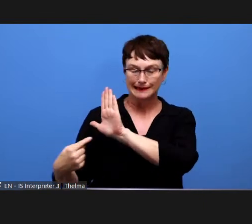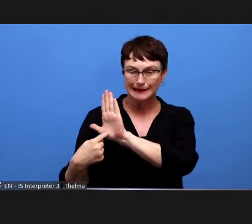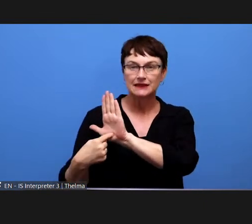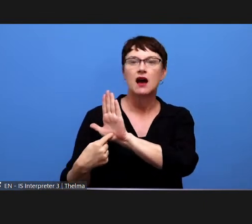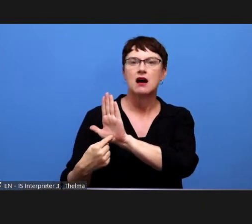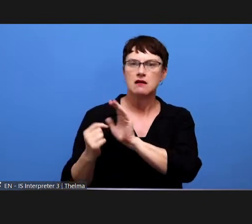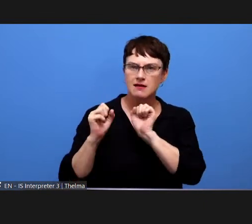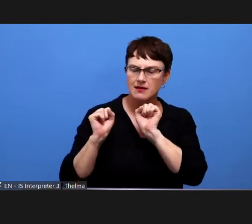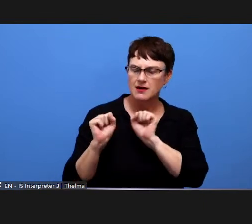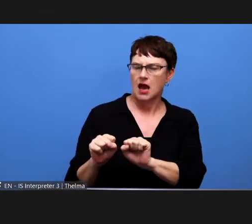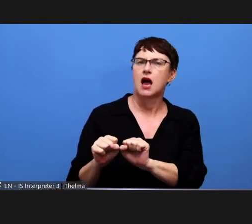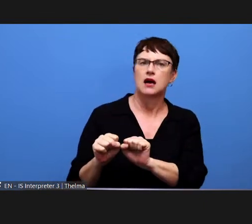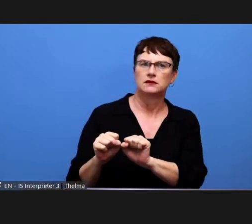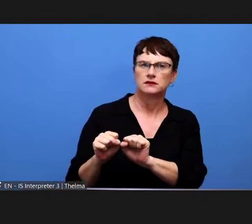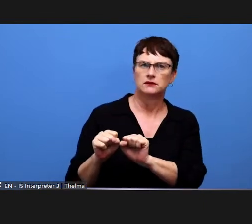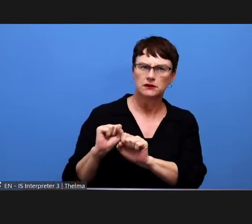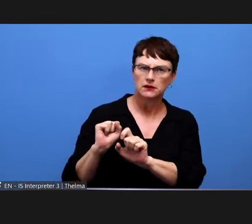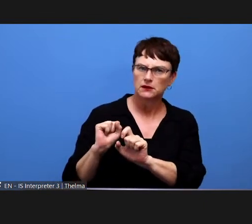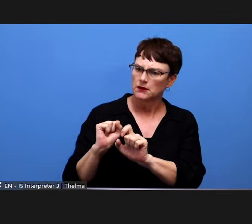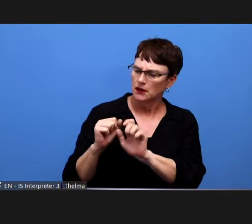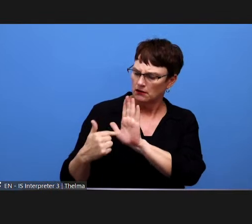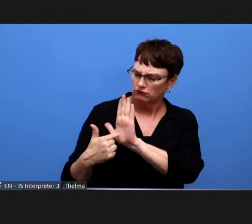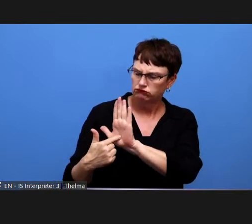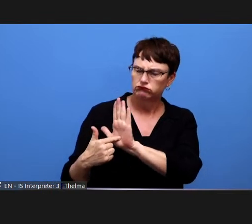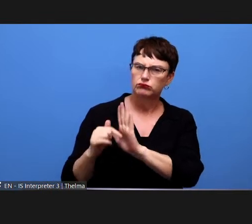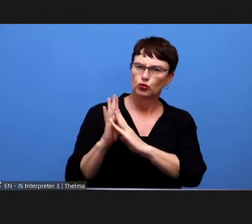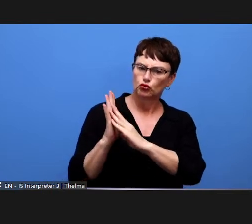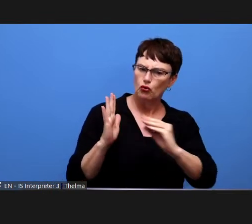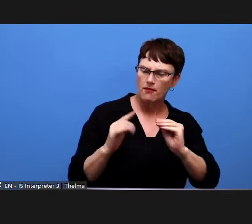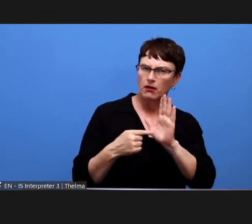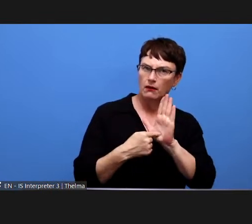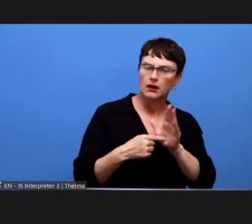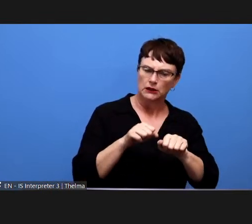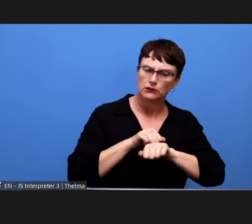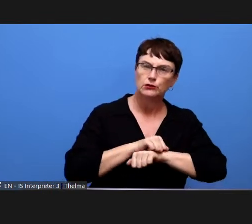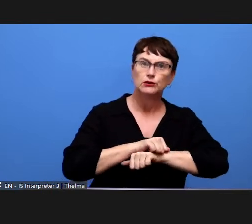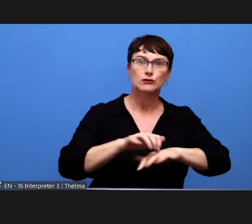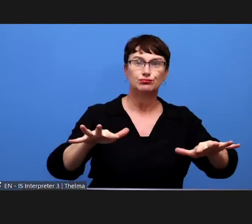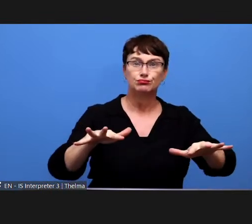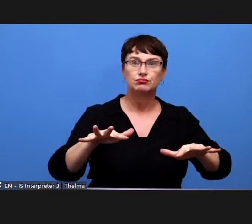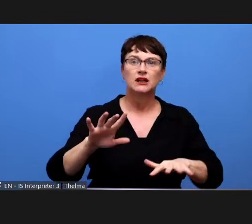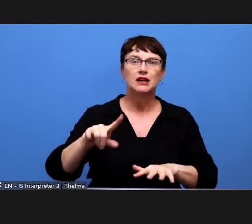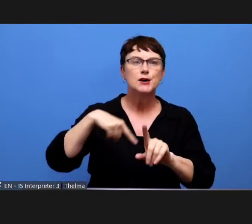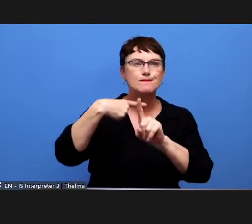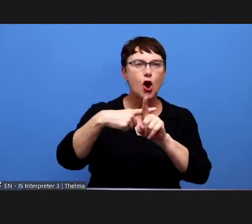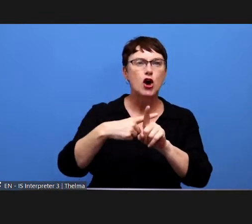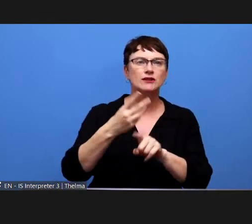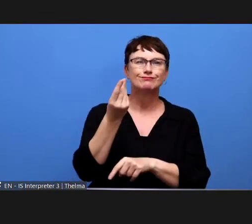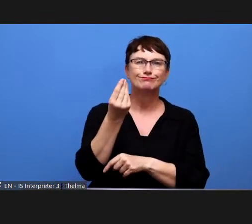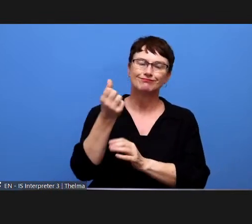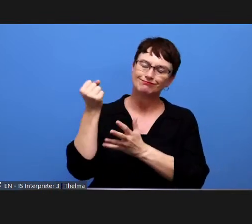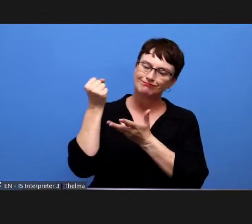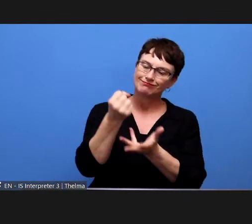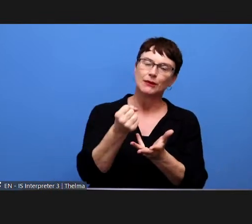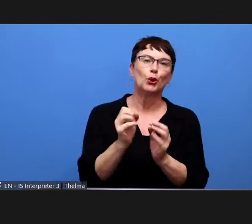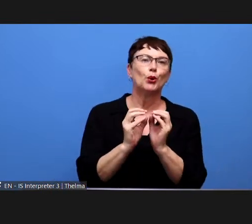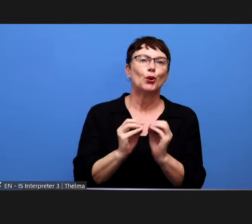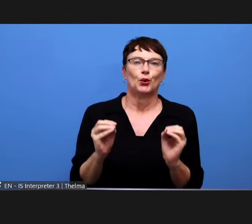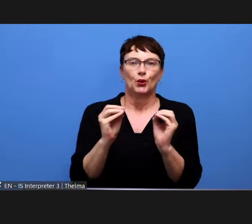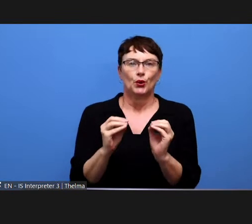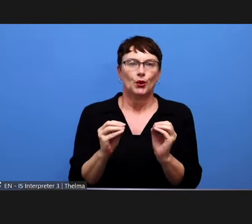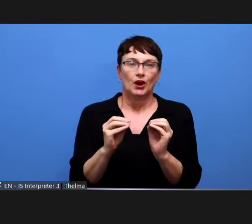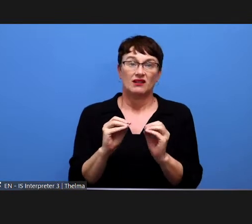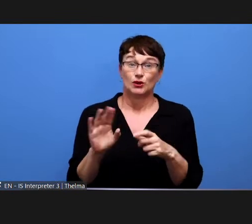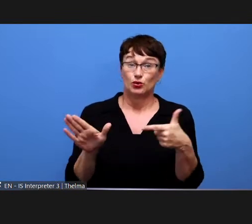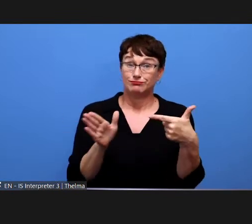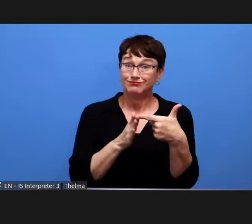towards that direction. And there is a need to involve the private sector more. There are plenty of opportunities, but the projects